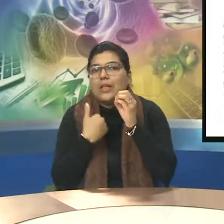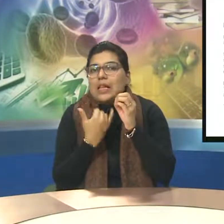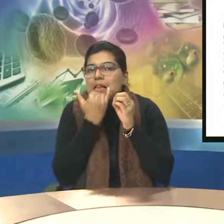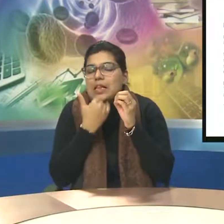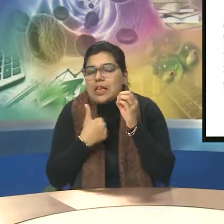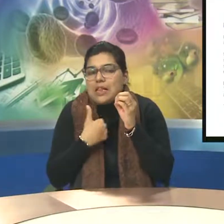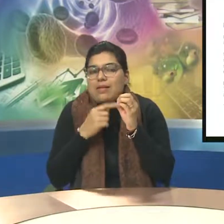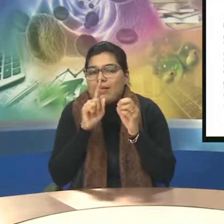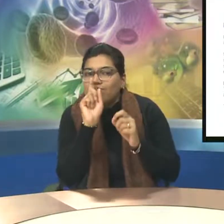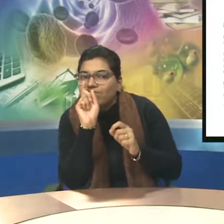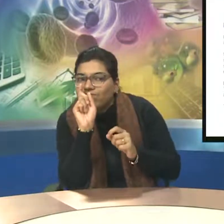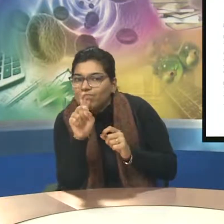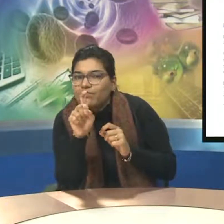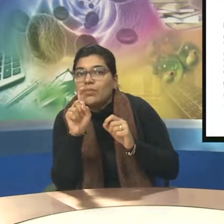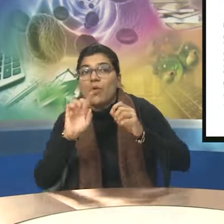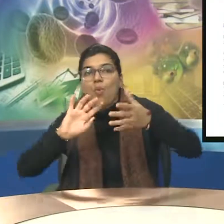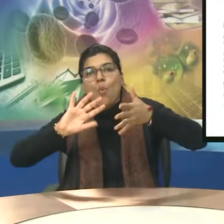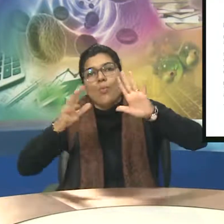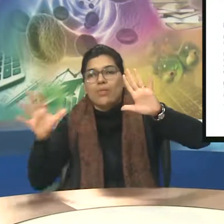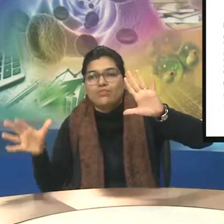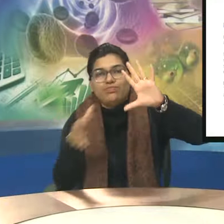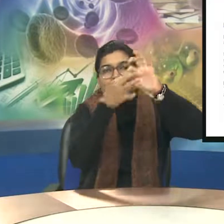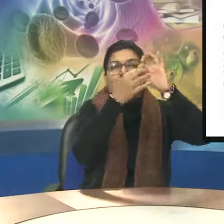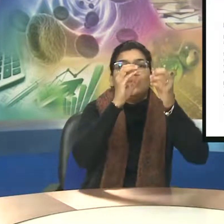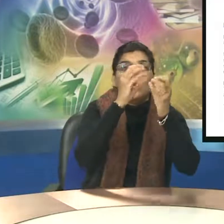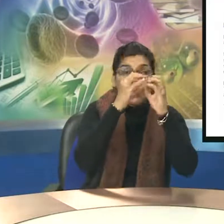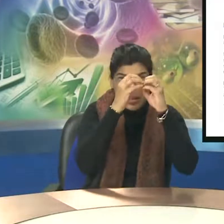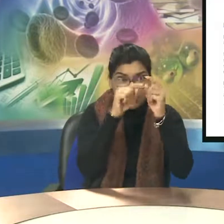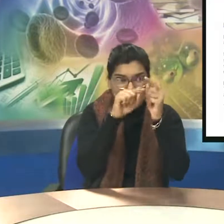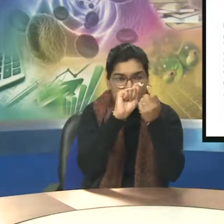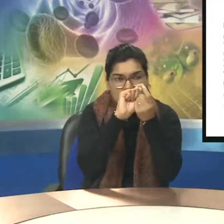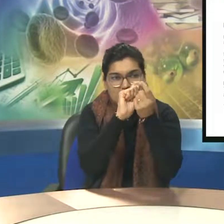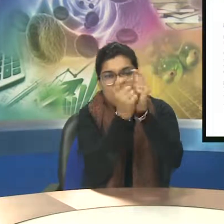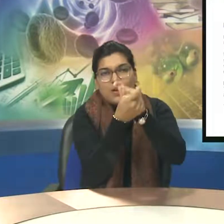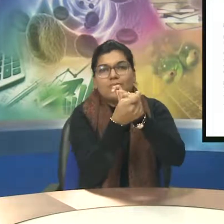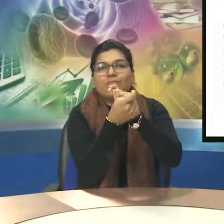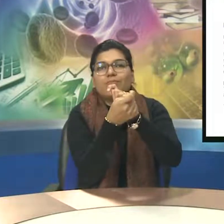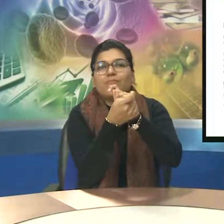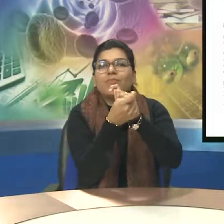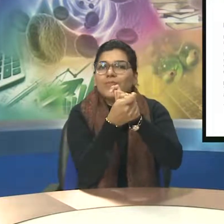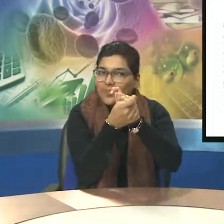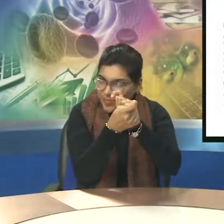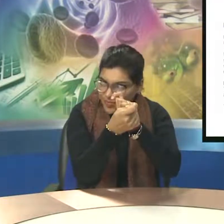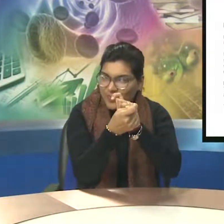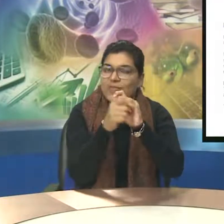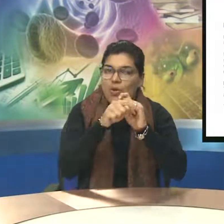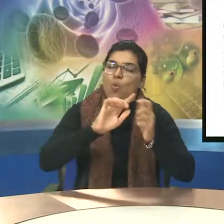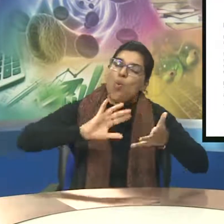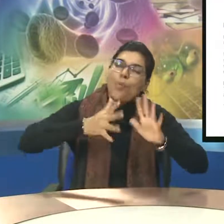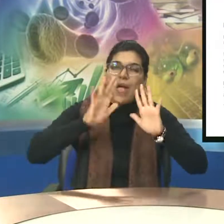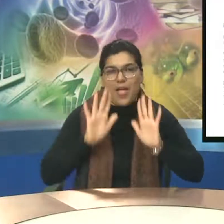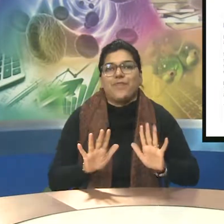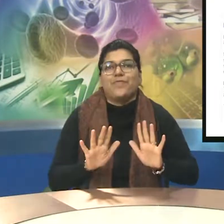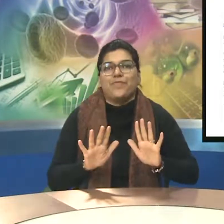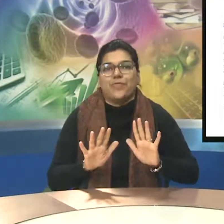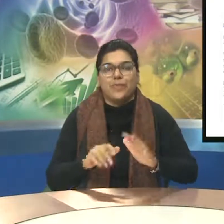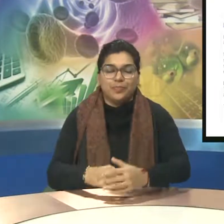which shows the correct word. You have to click on the correct word or